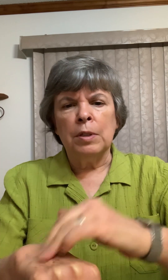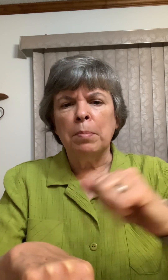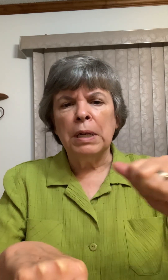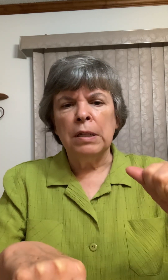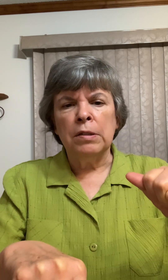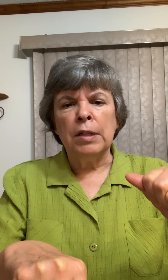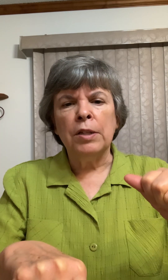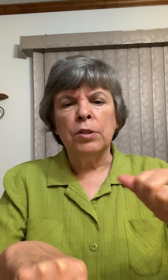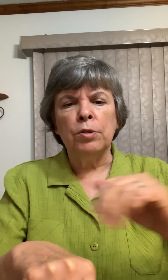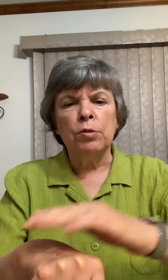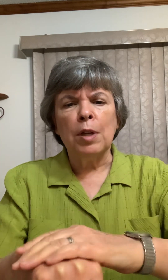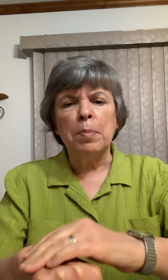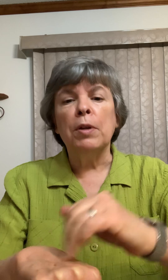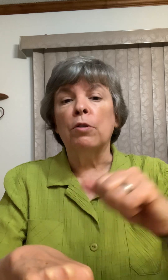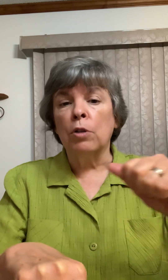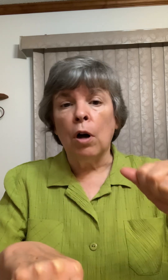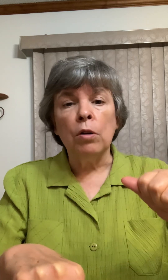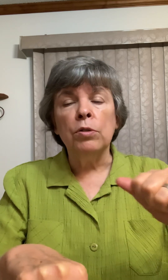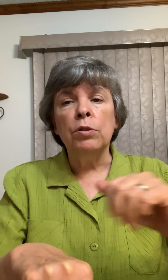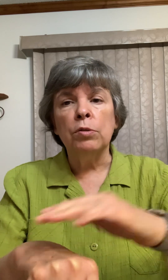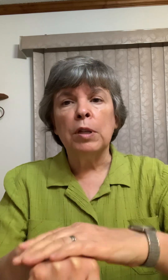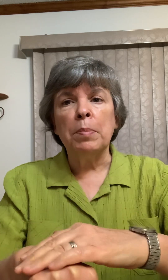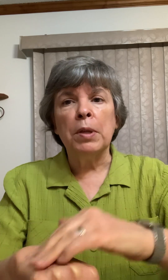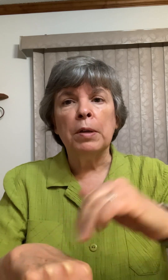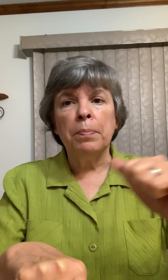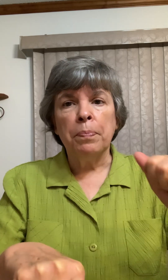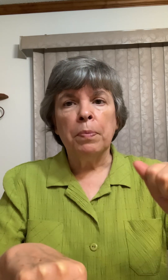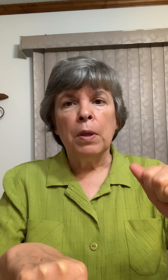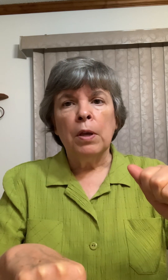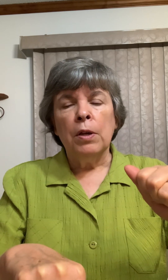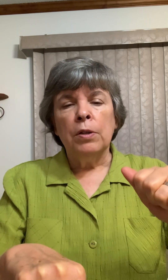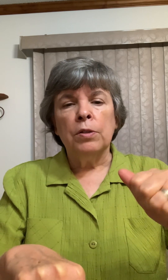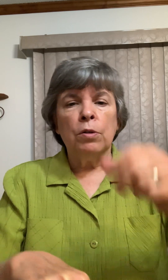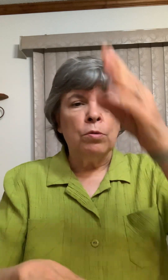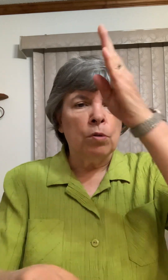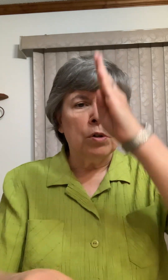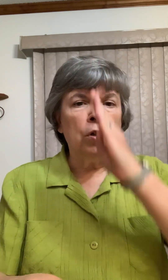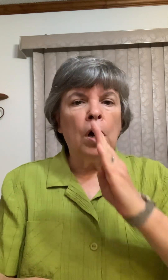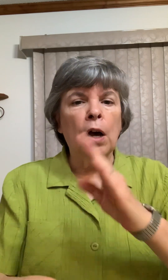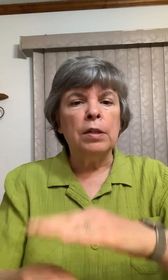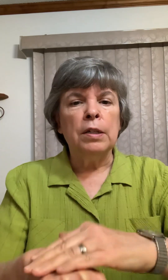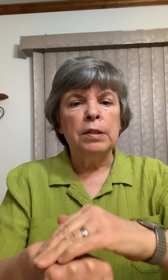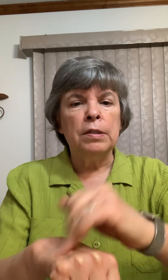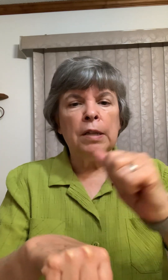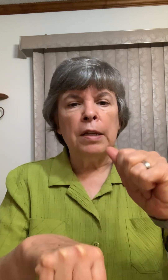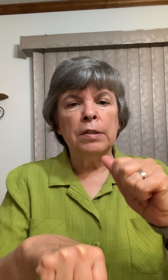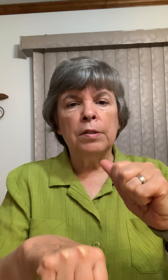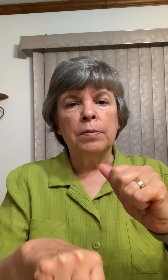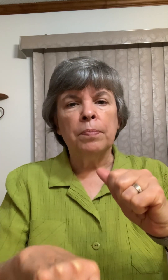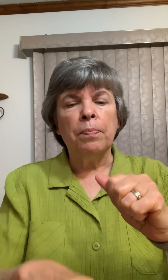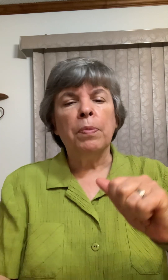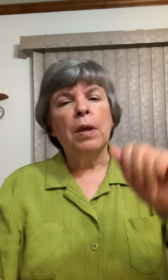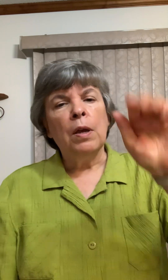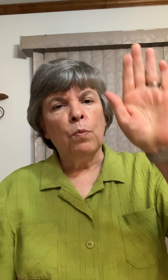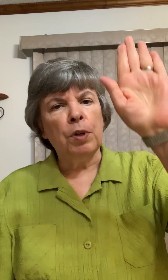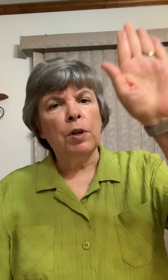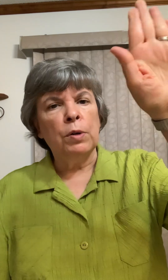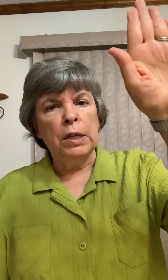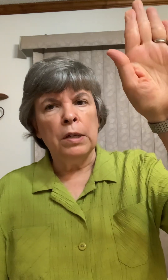somebody is sent to do something or called to do something. So God sent, we know